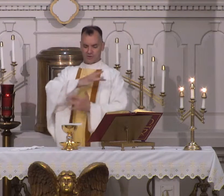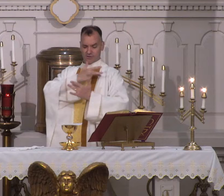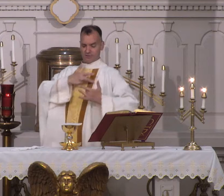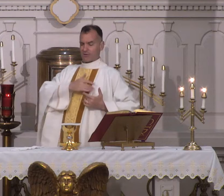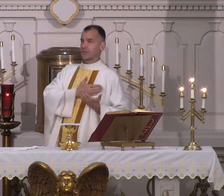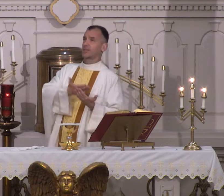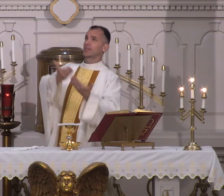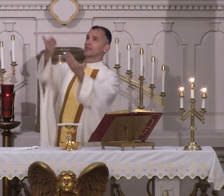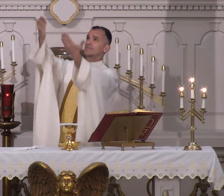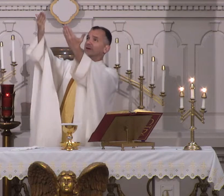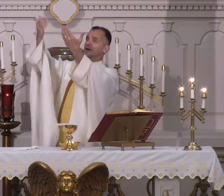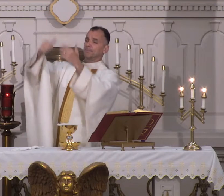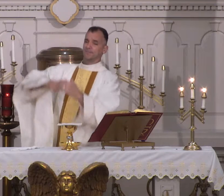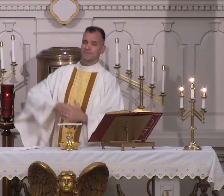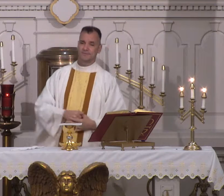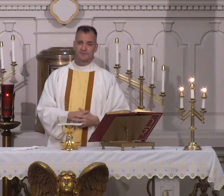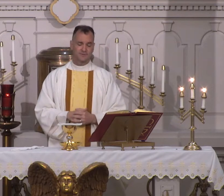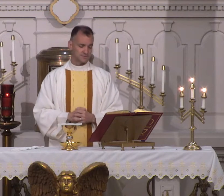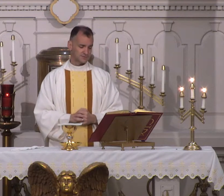Lift up your hearts.